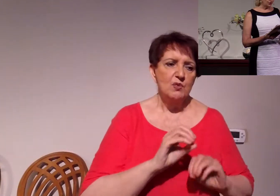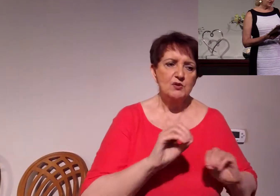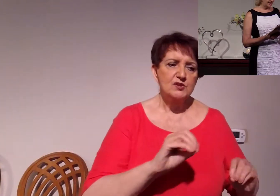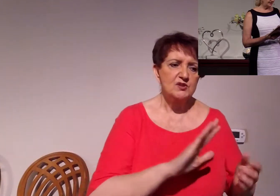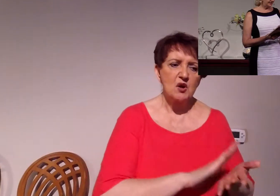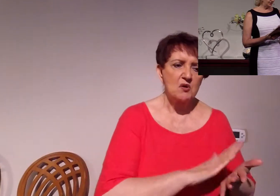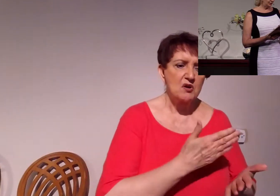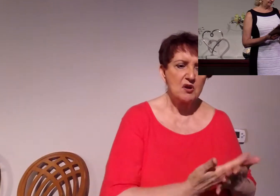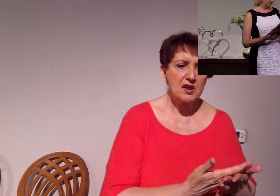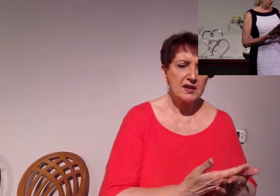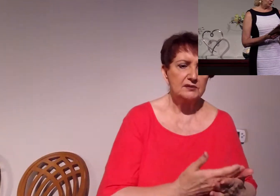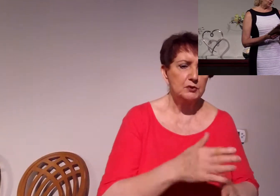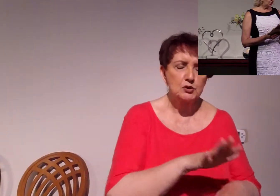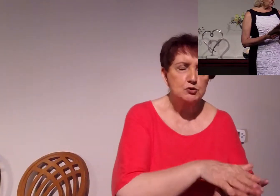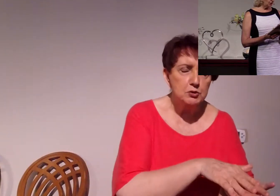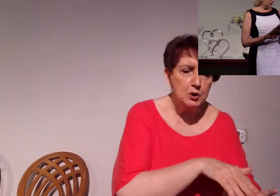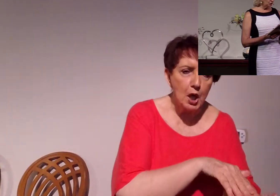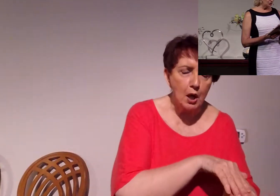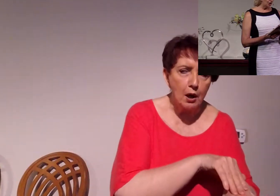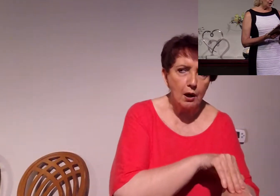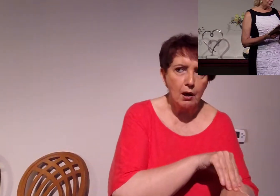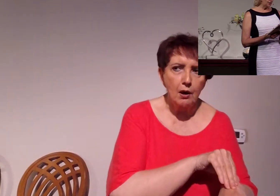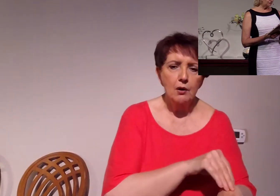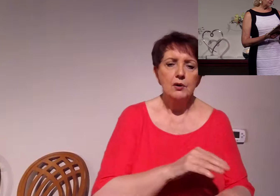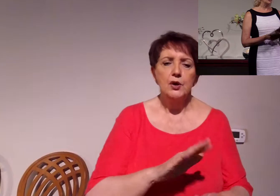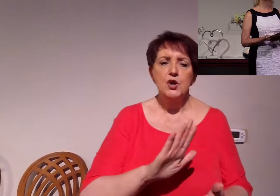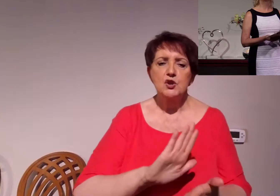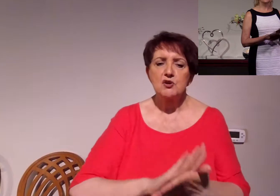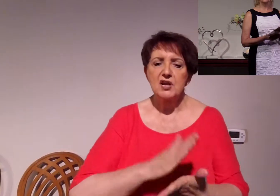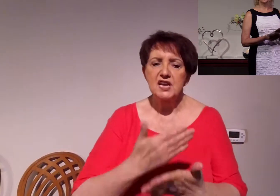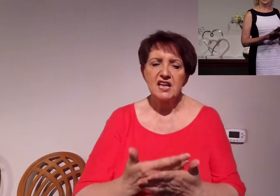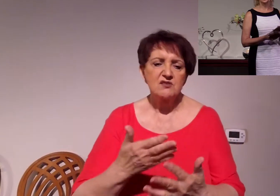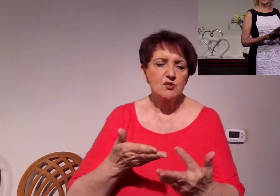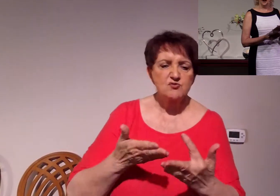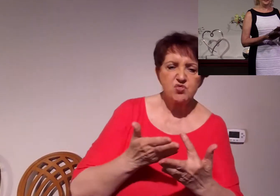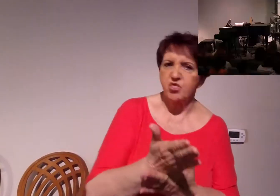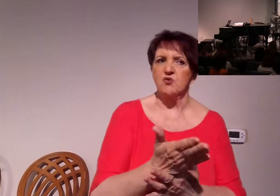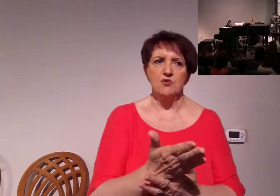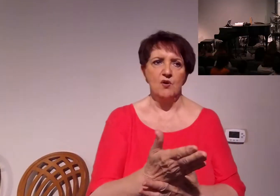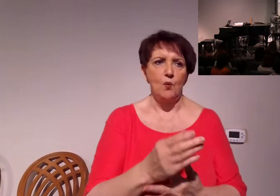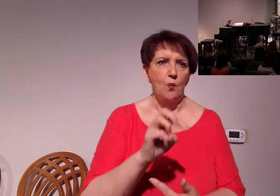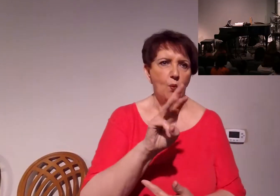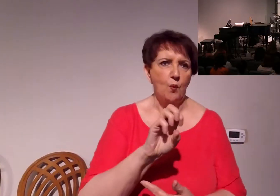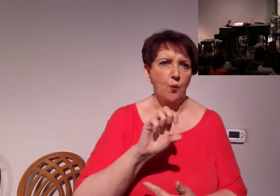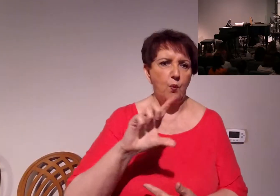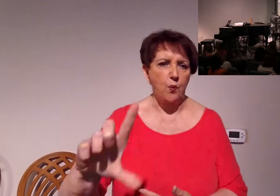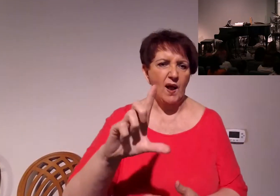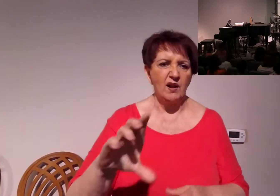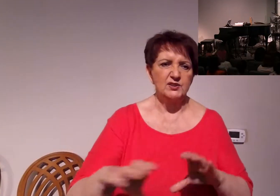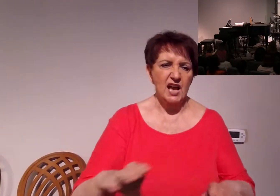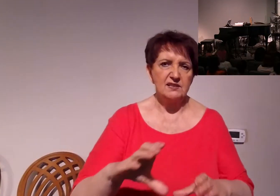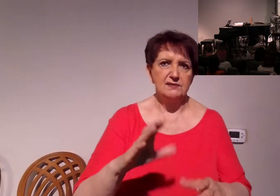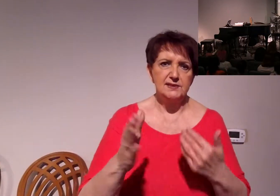slow sautéing here. We're going to get cooked all the way through, whether we like it or not.